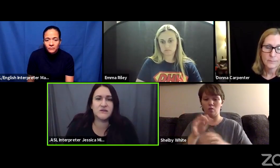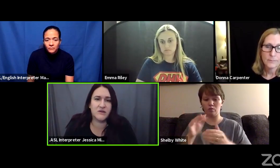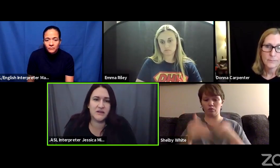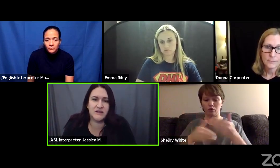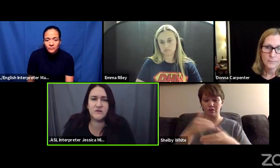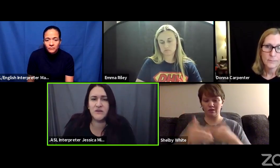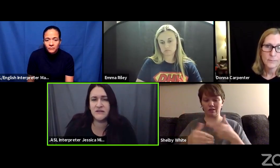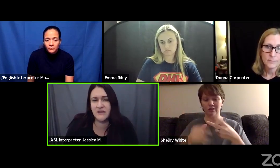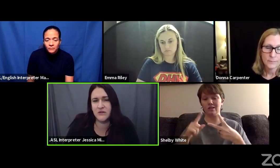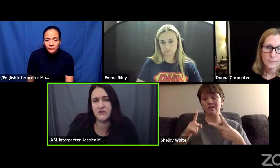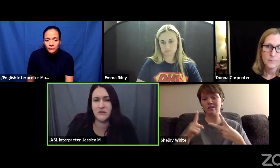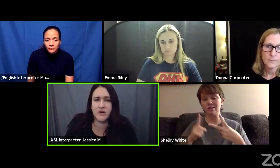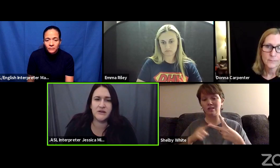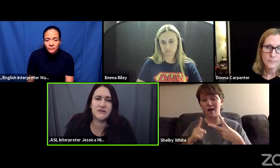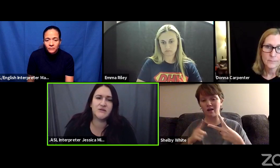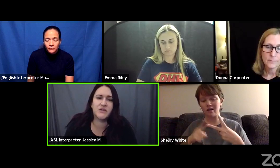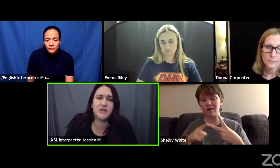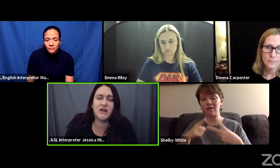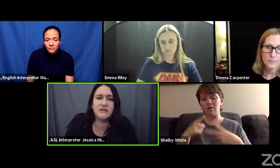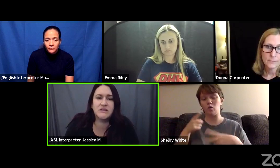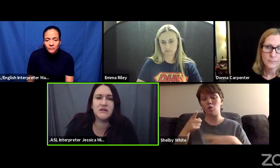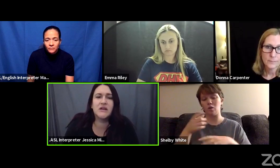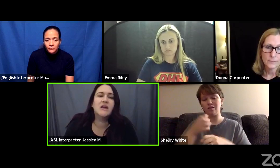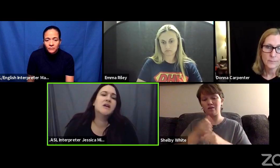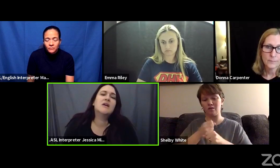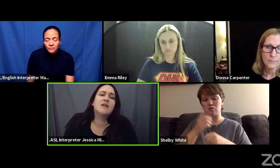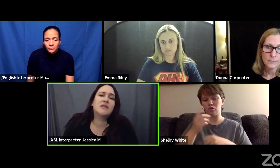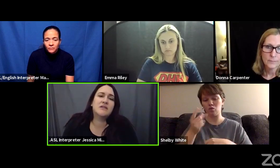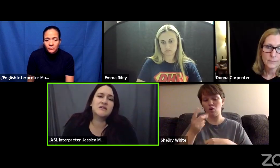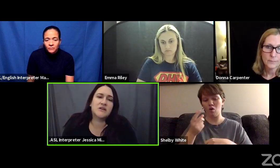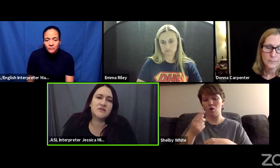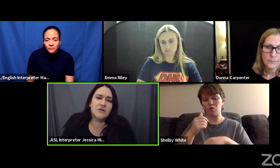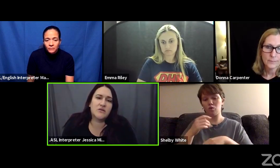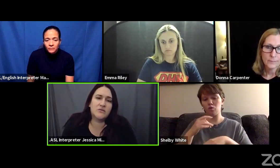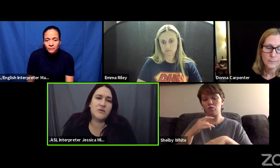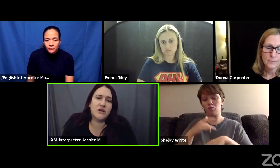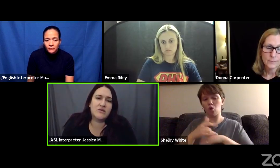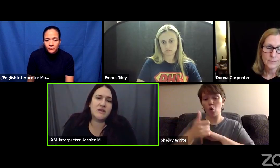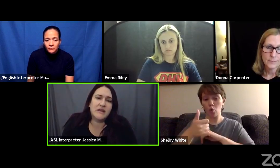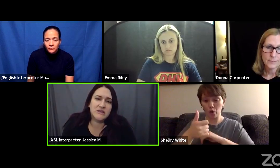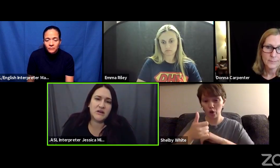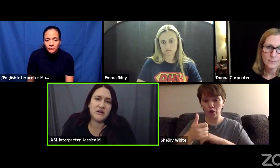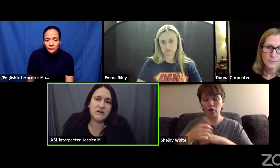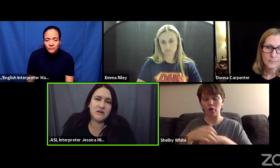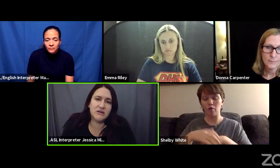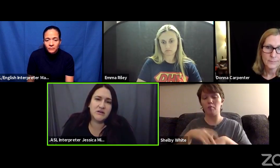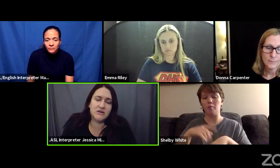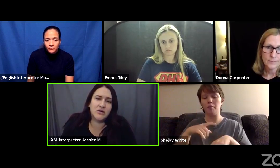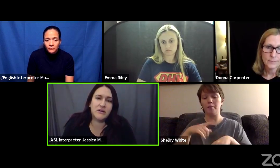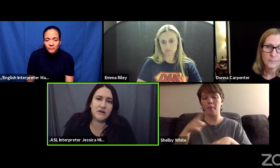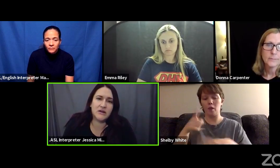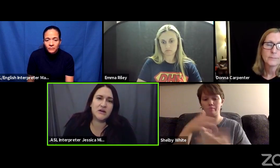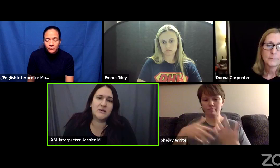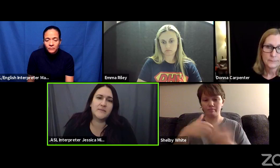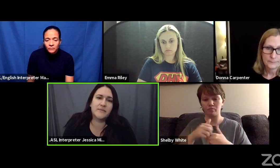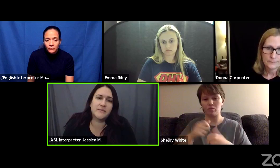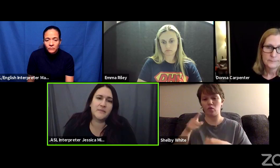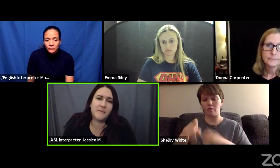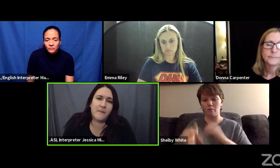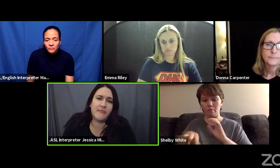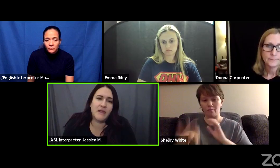dog, that sort of thing. So it's very similar to the process for the guide dog. Then there's also where you get a dog